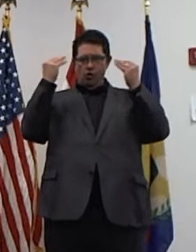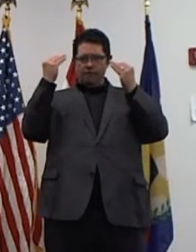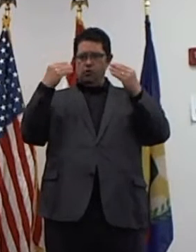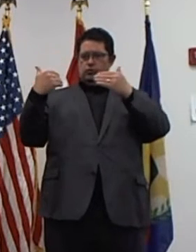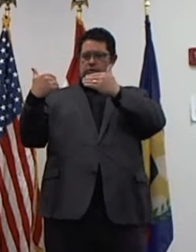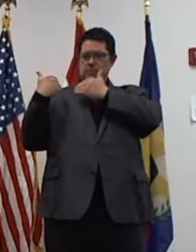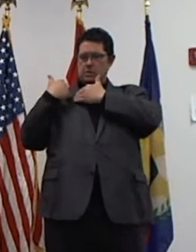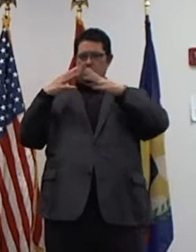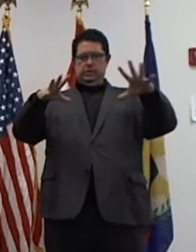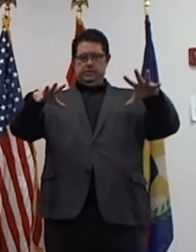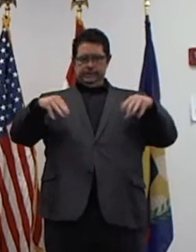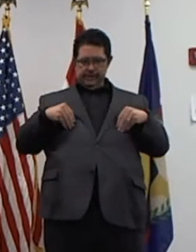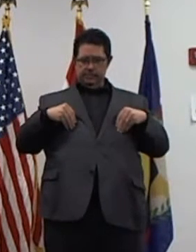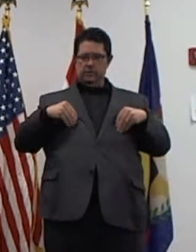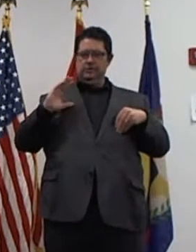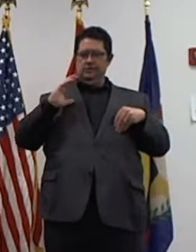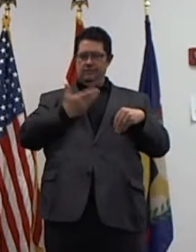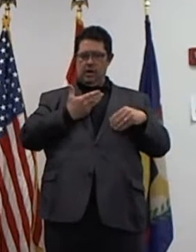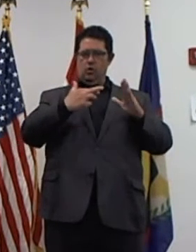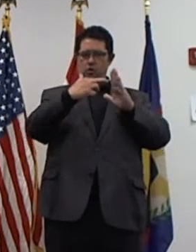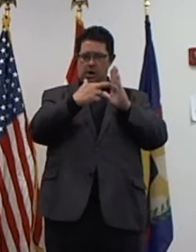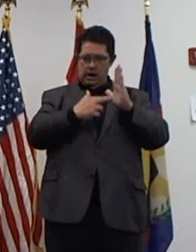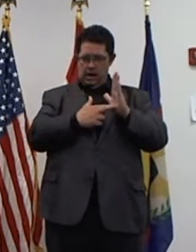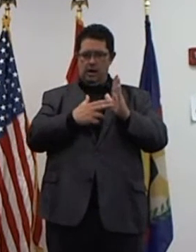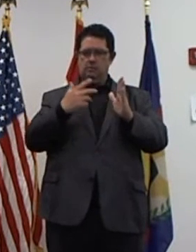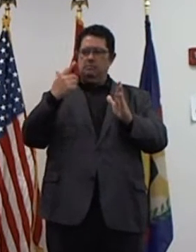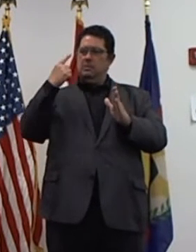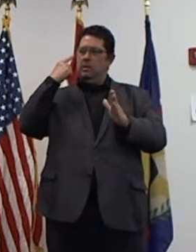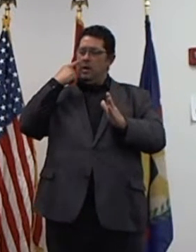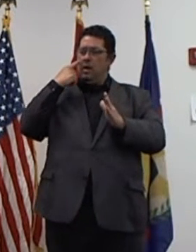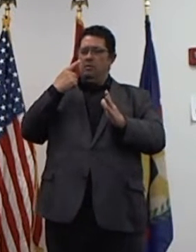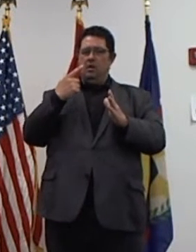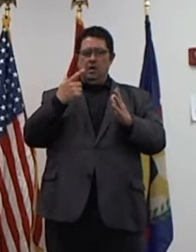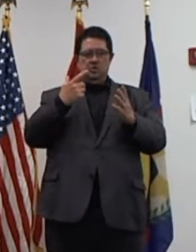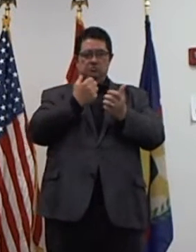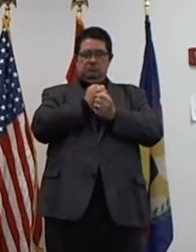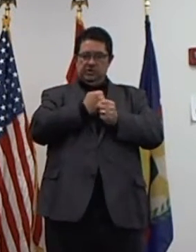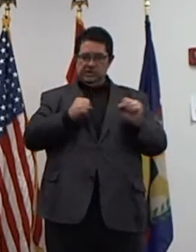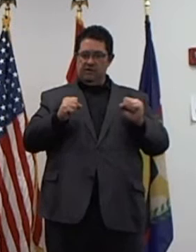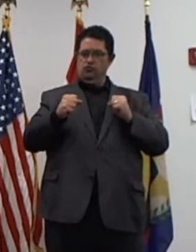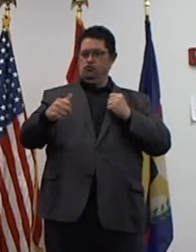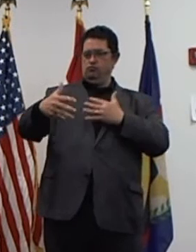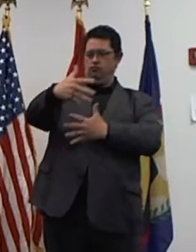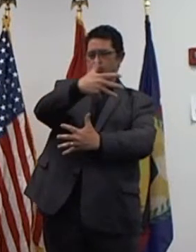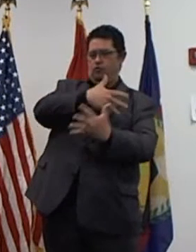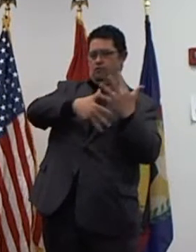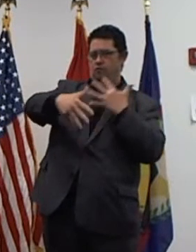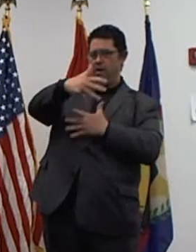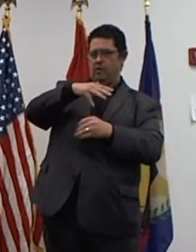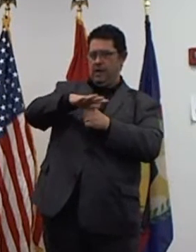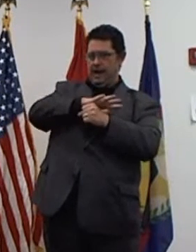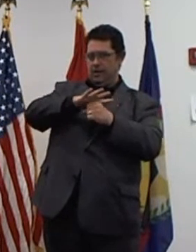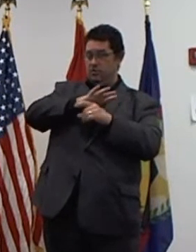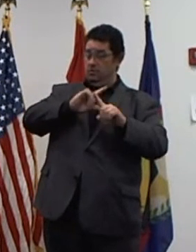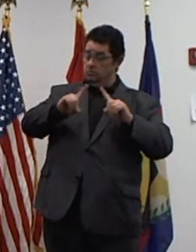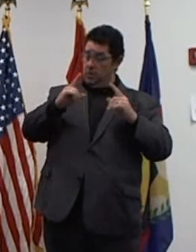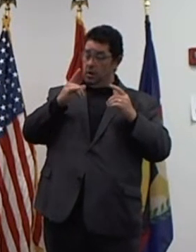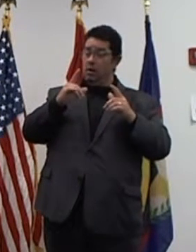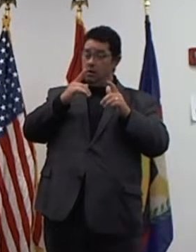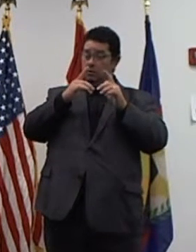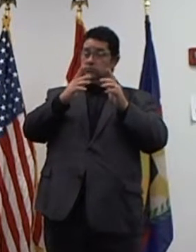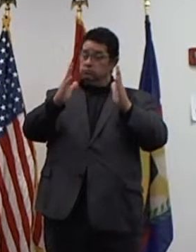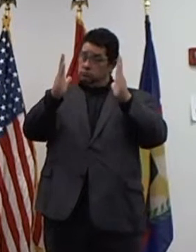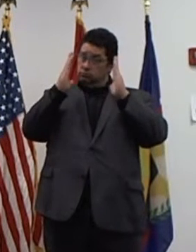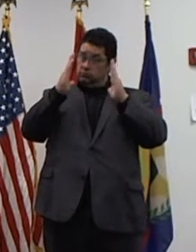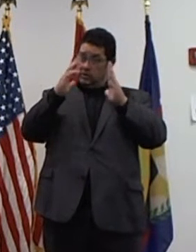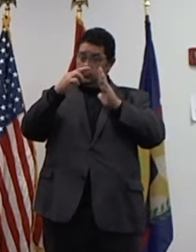responsible acceptance of our business guidelines, and I believe it's safe to move about our county, but let's follow these restrictions and let's keep us